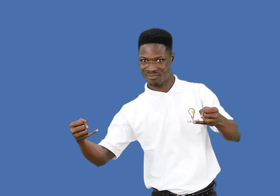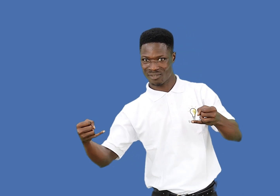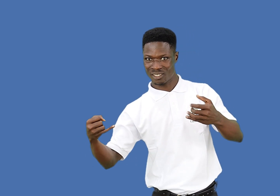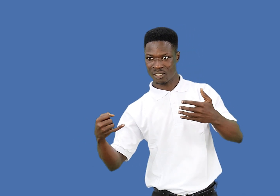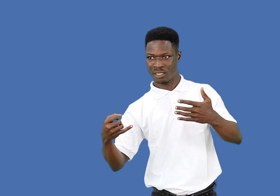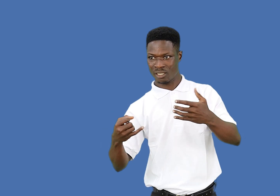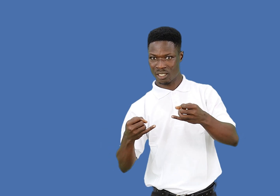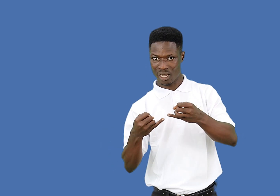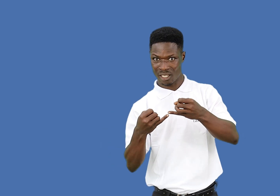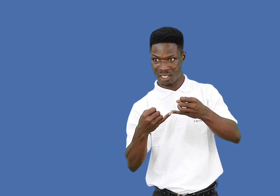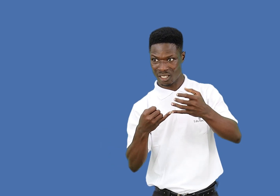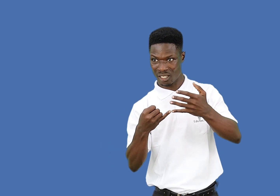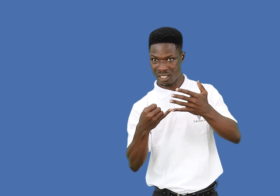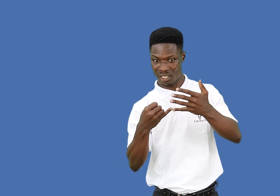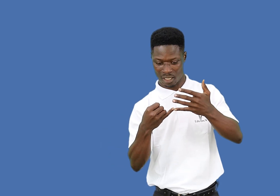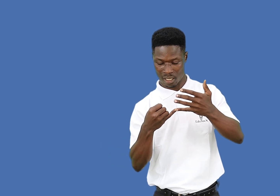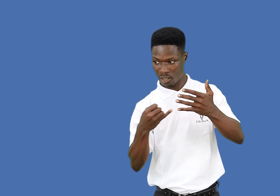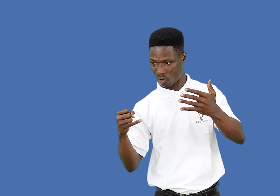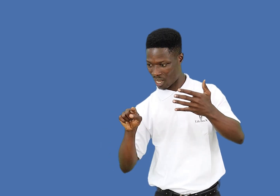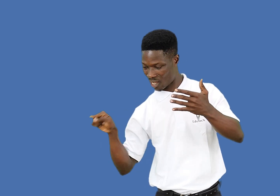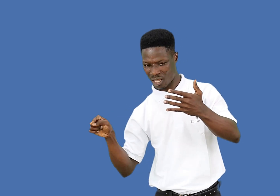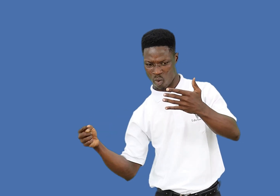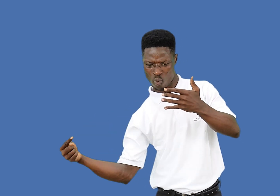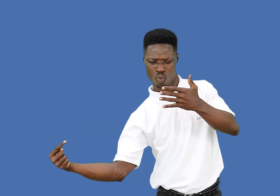keyboard. Keyboard.